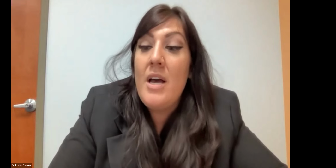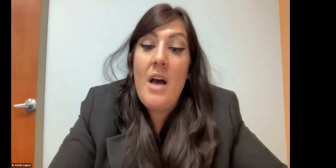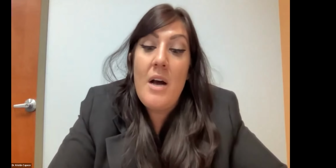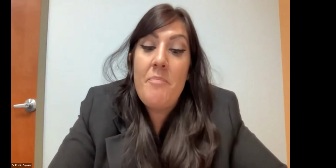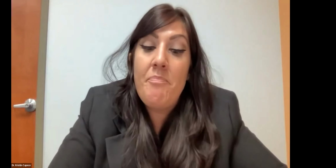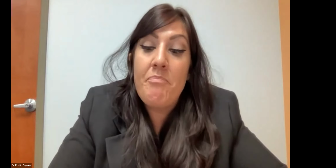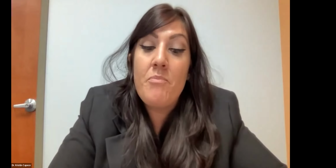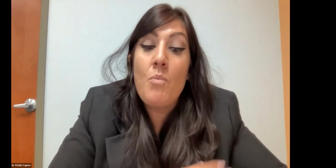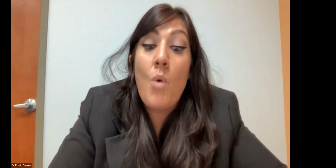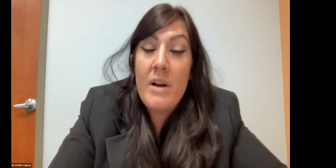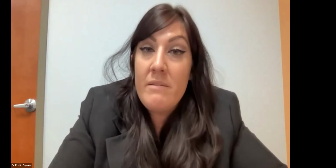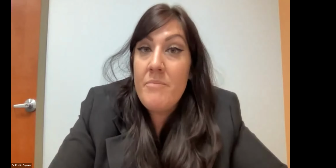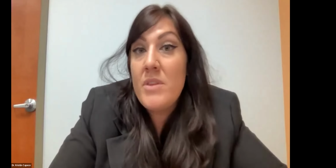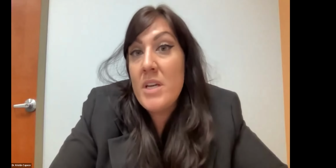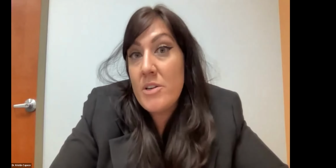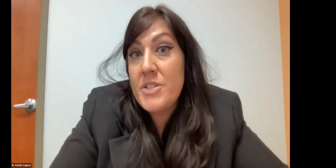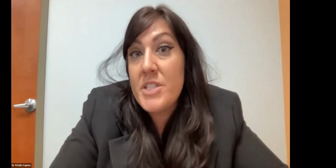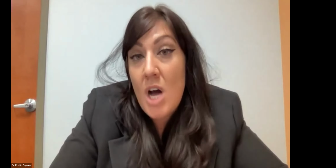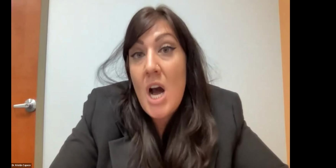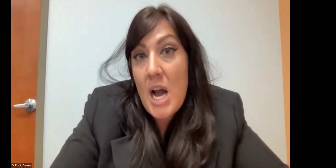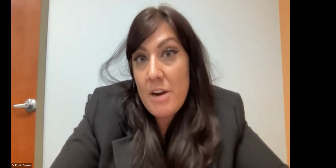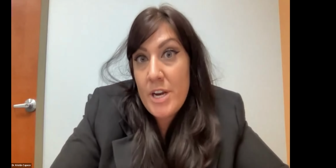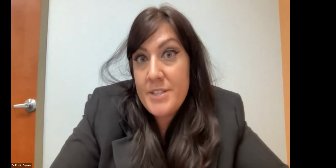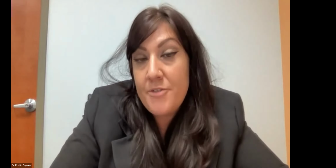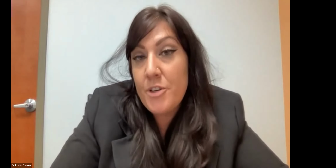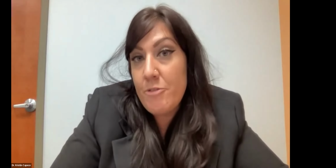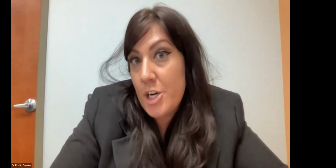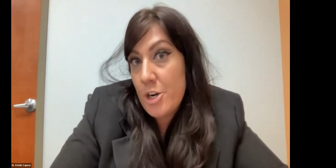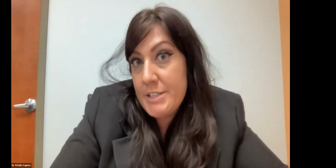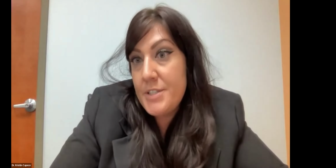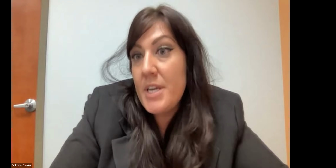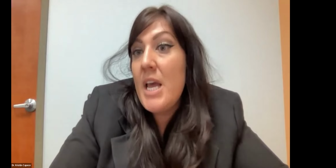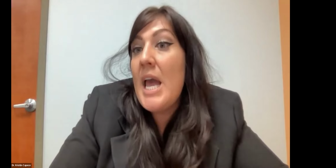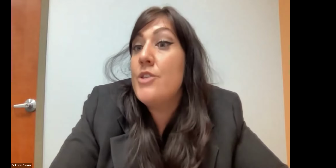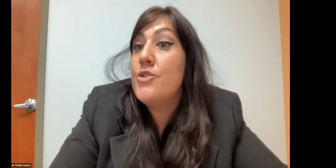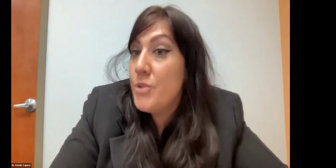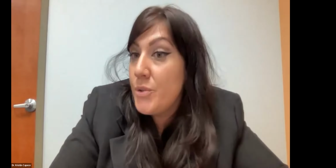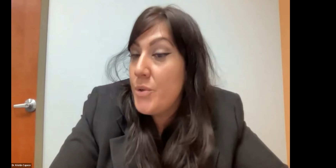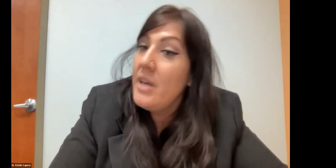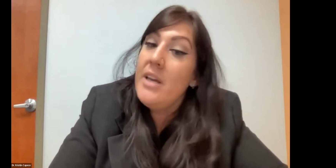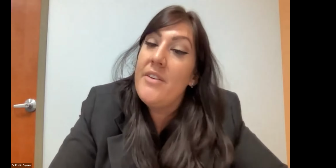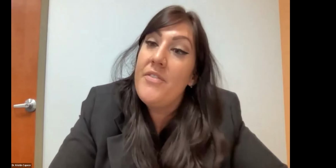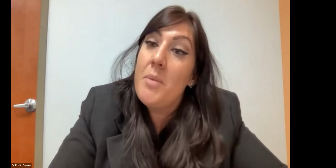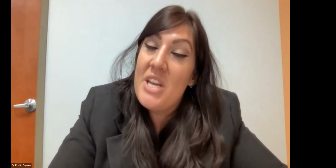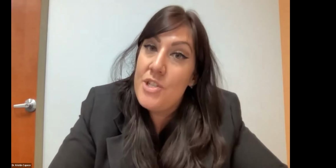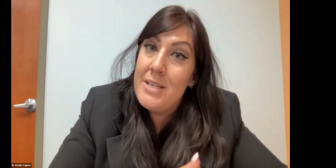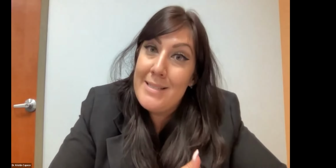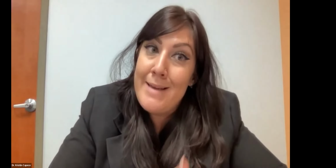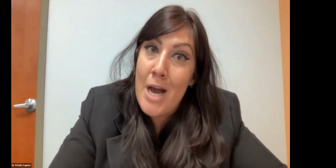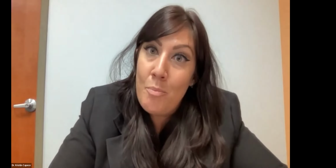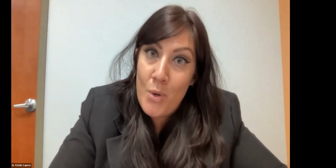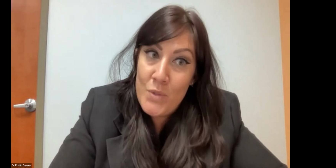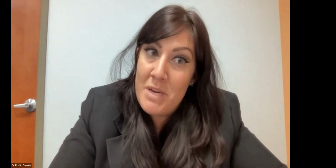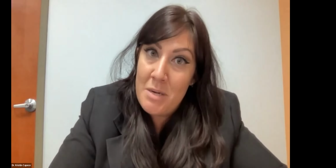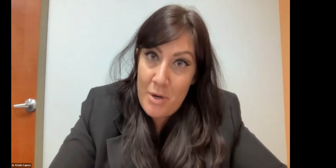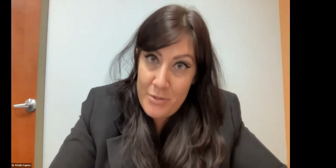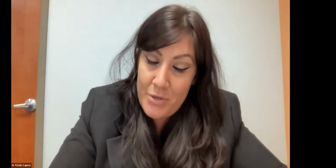whether, one, there's still a high risk for recurrence, and two, if the patient is